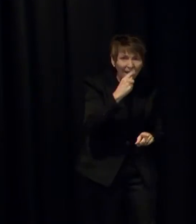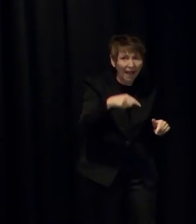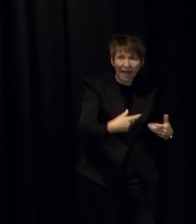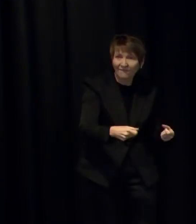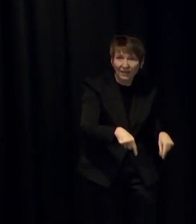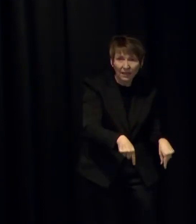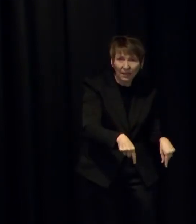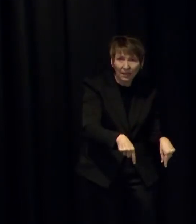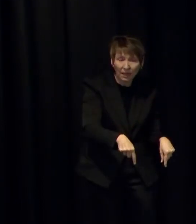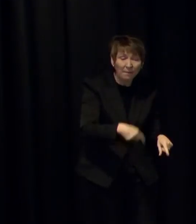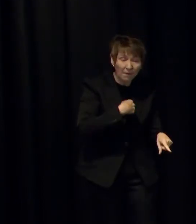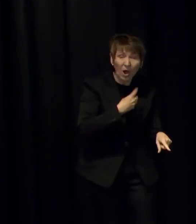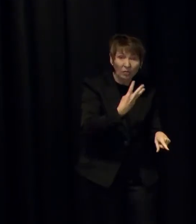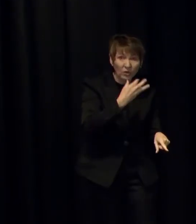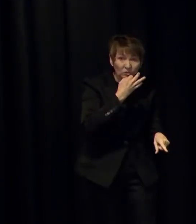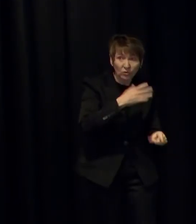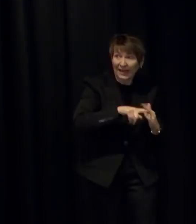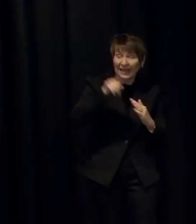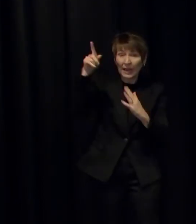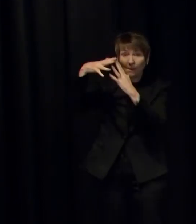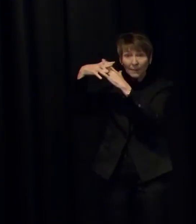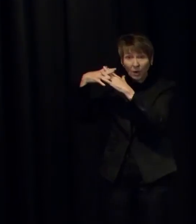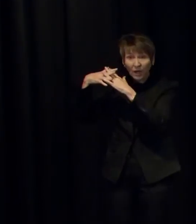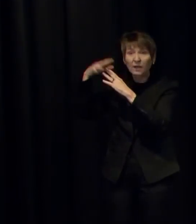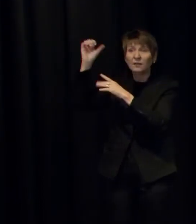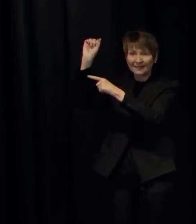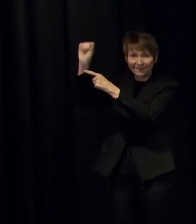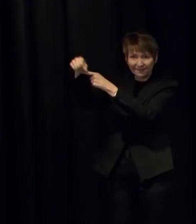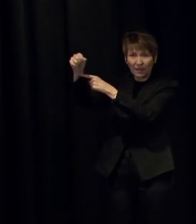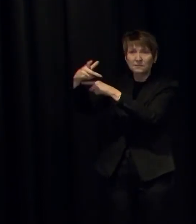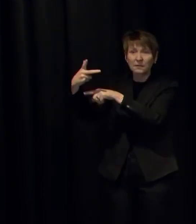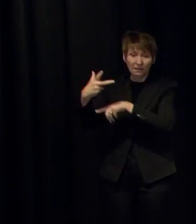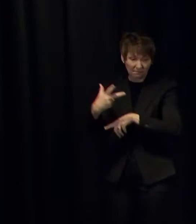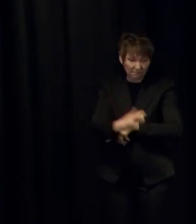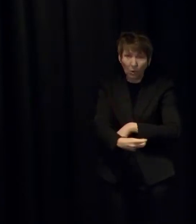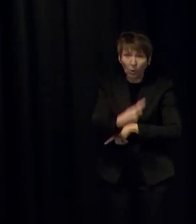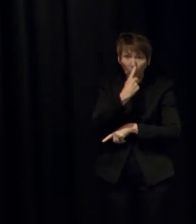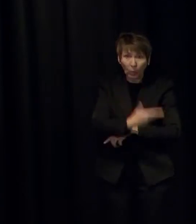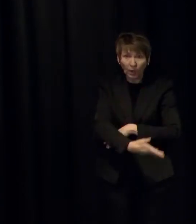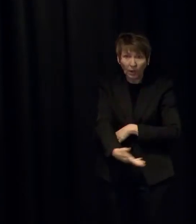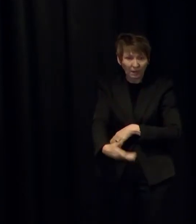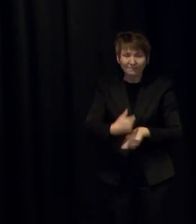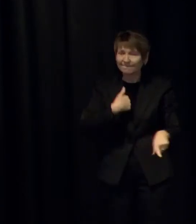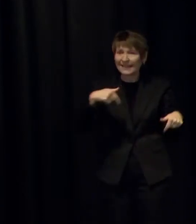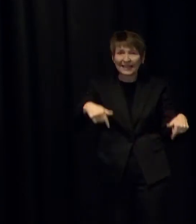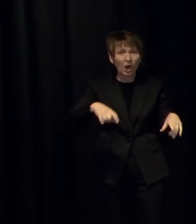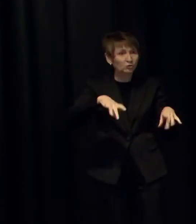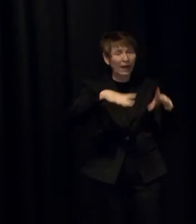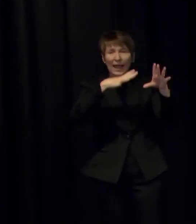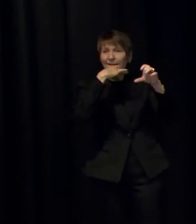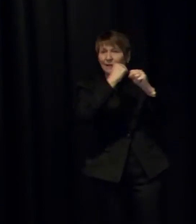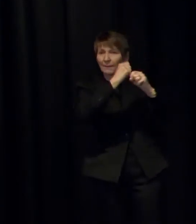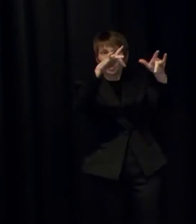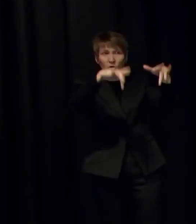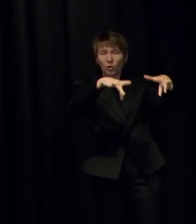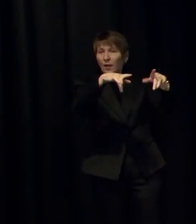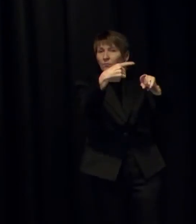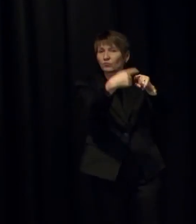be fully protected. But until then, we just need to bear in mind that kids, they're not going to get significantly